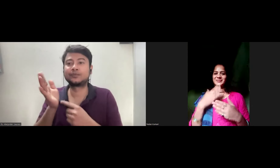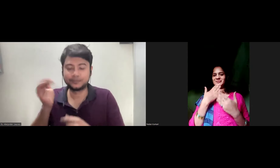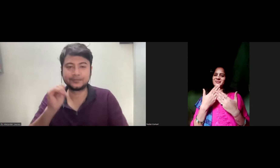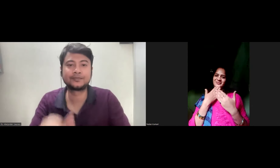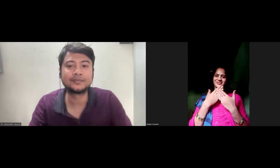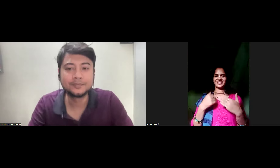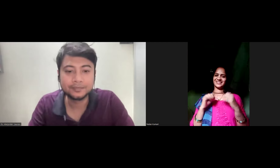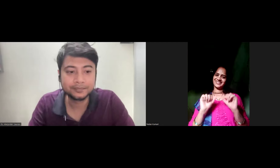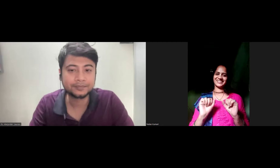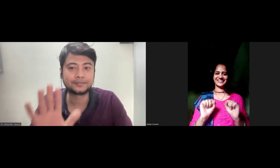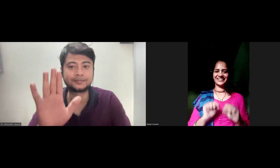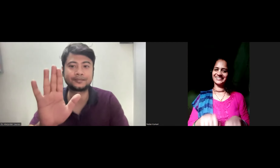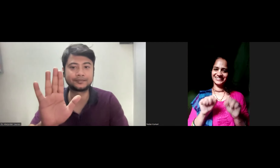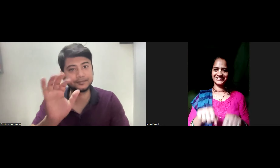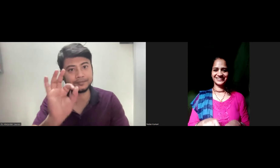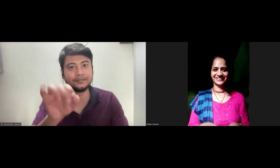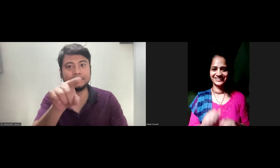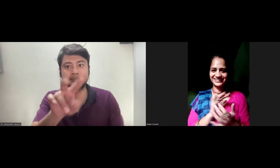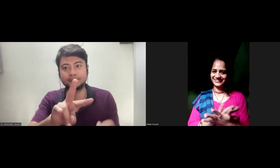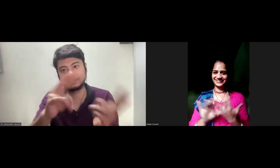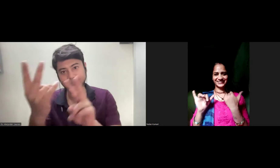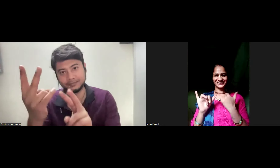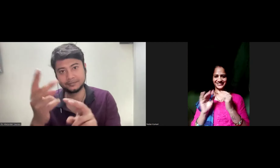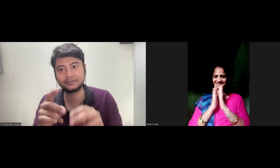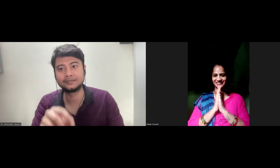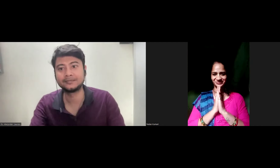We have Vishal, one new person. We can take a question.